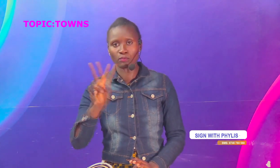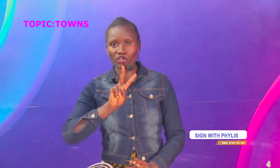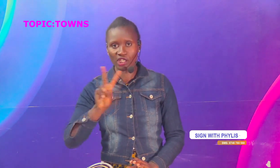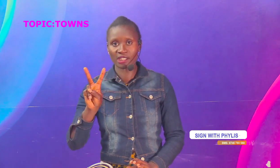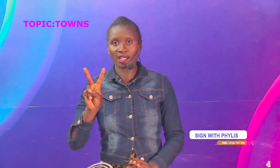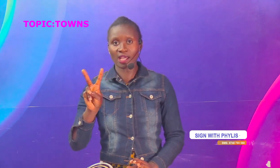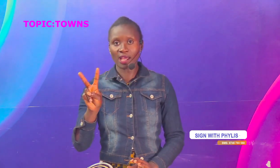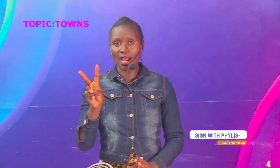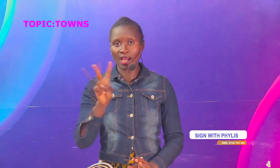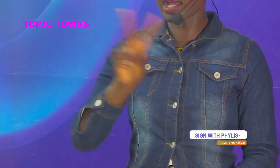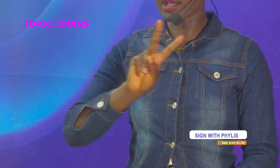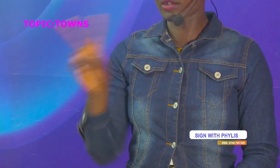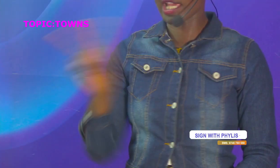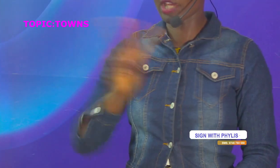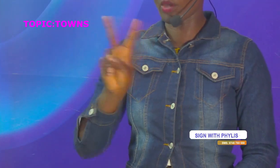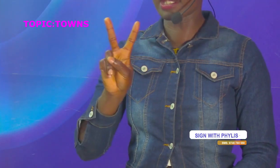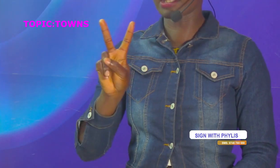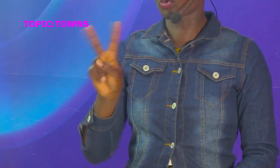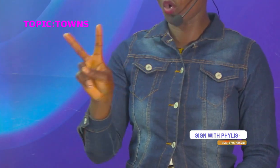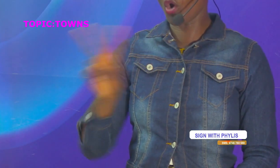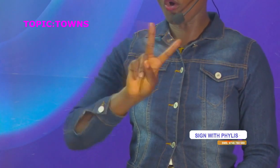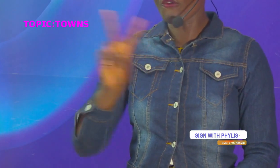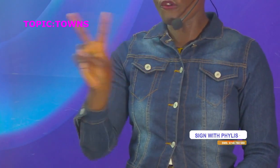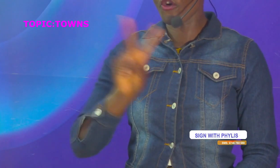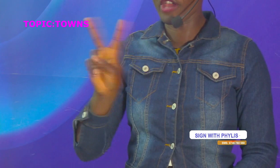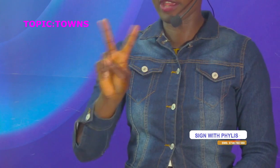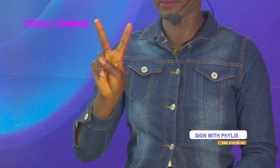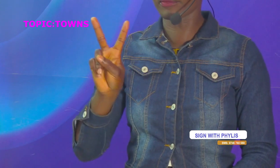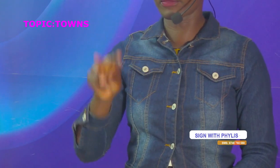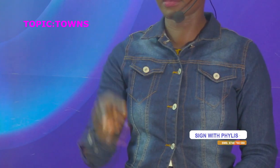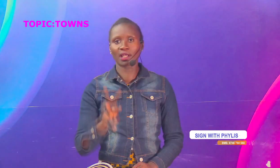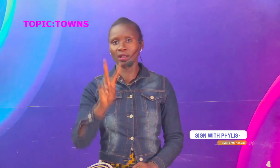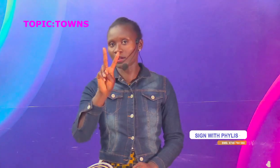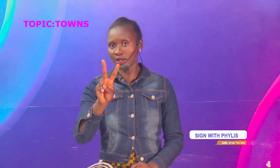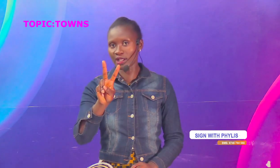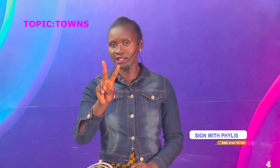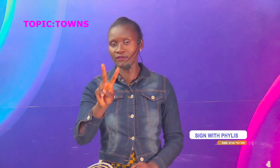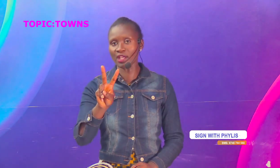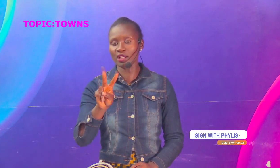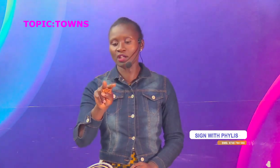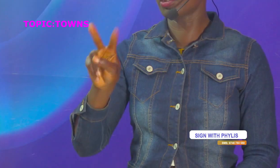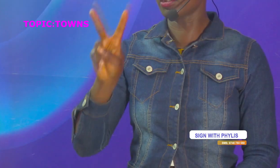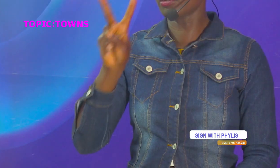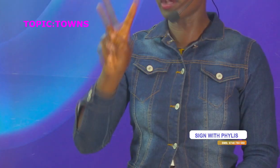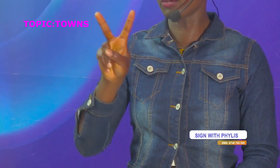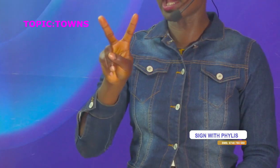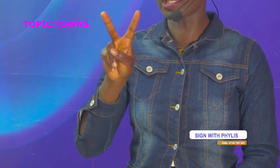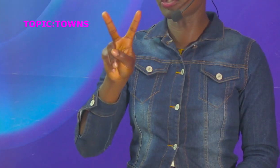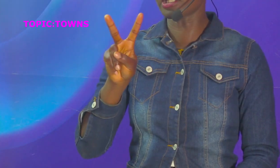it sideways. So Voi. Letter V, we are initializing